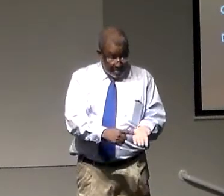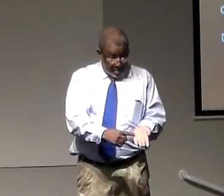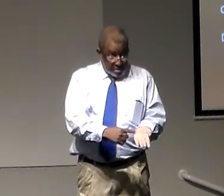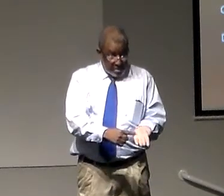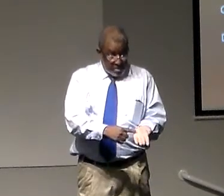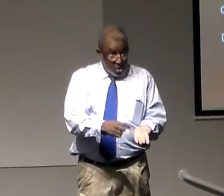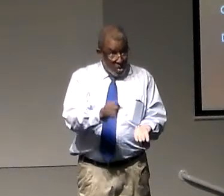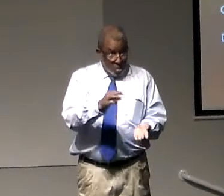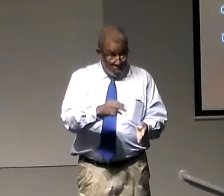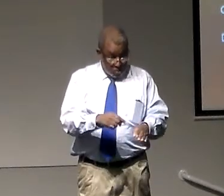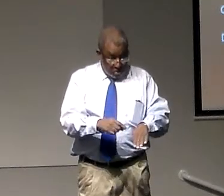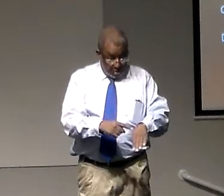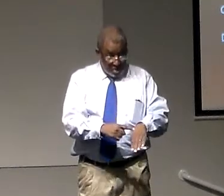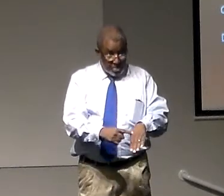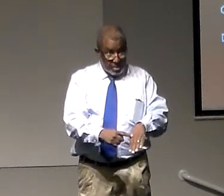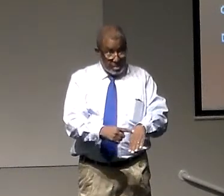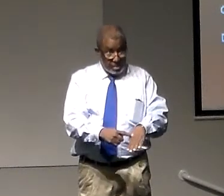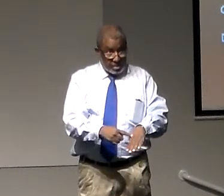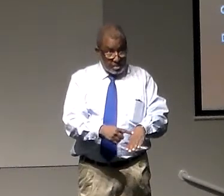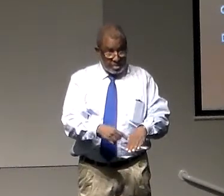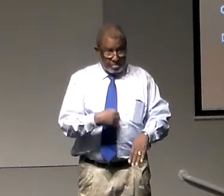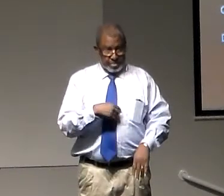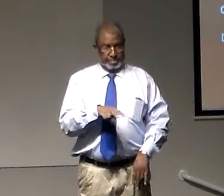I said, do you have a wife this color or this color?